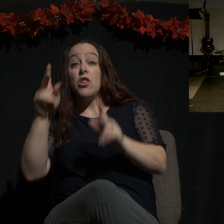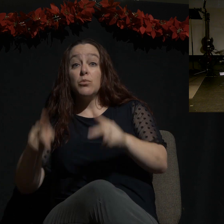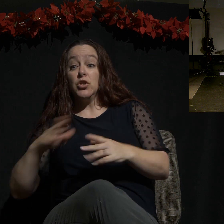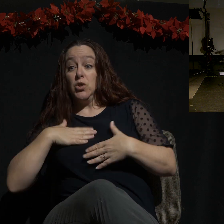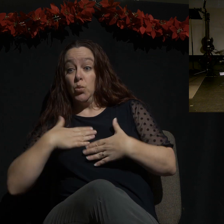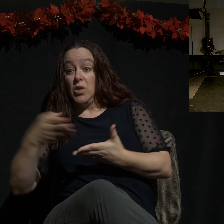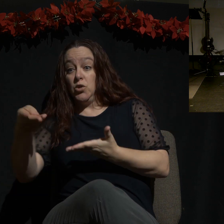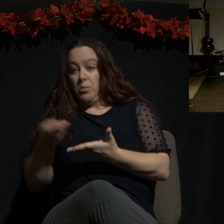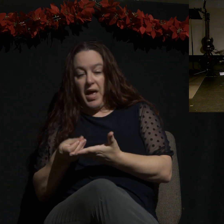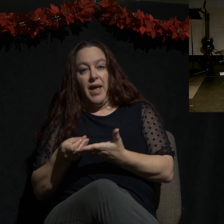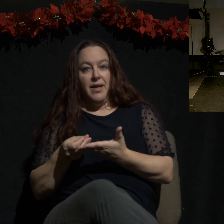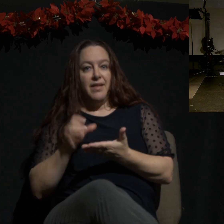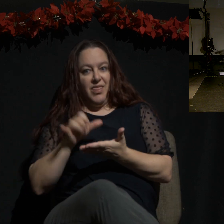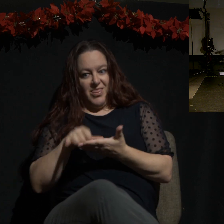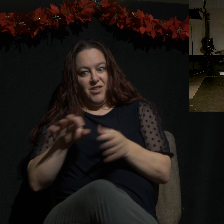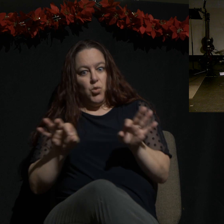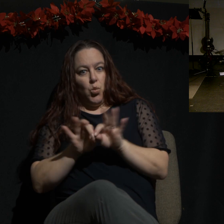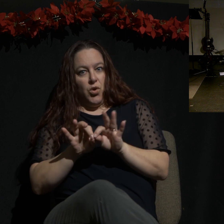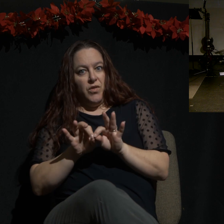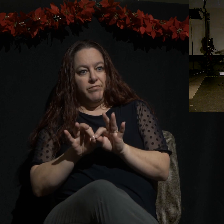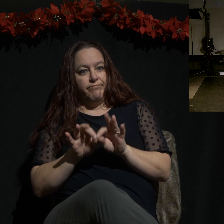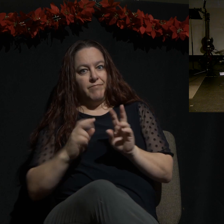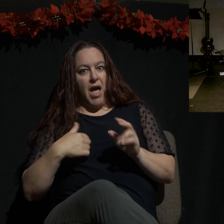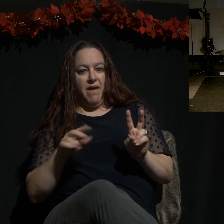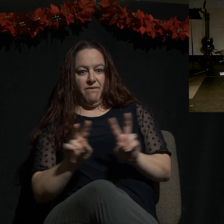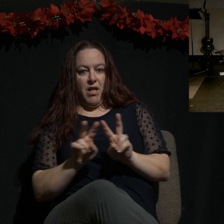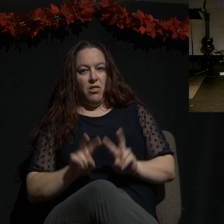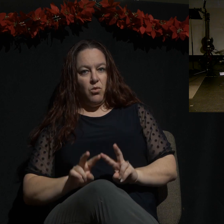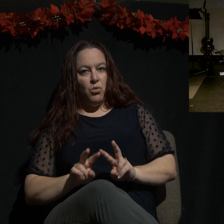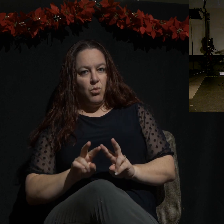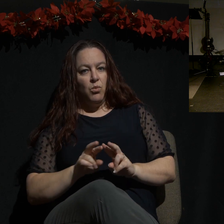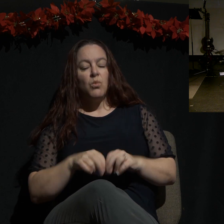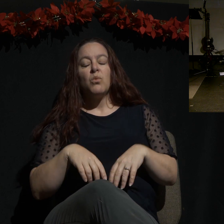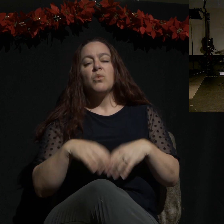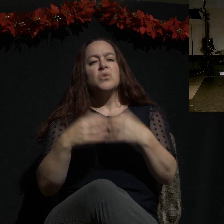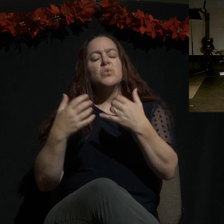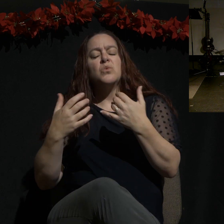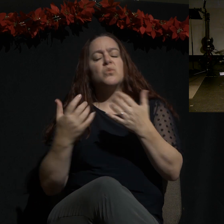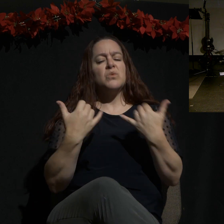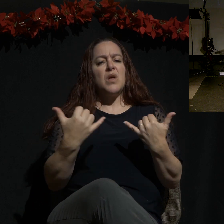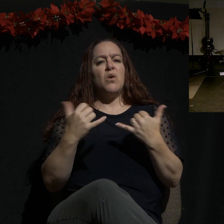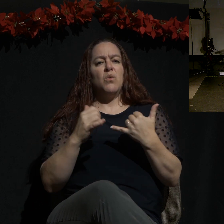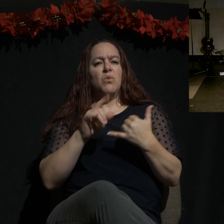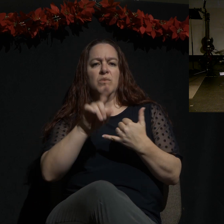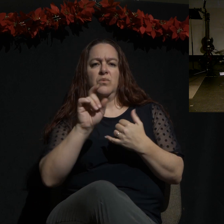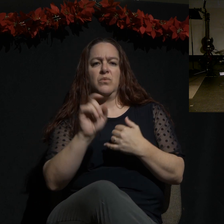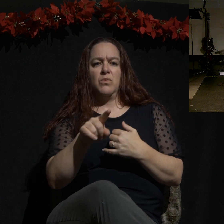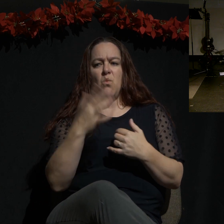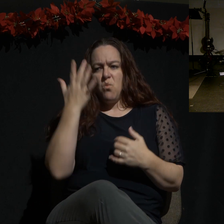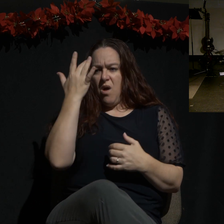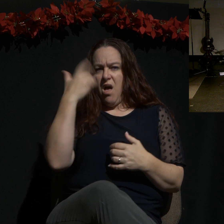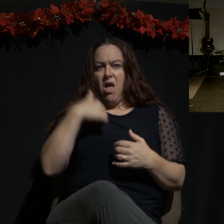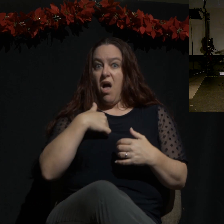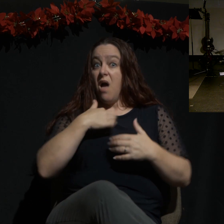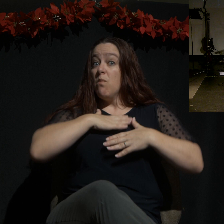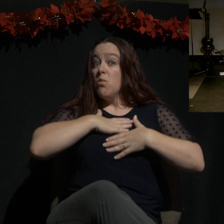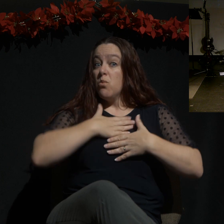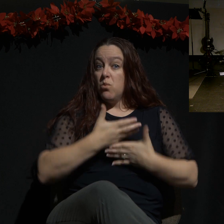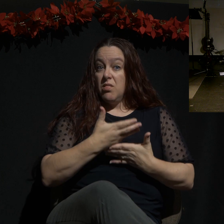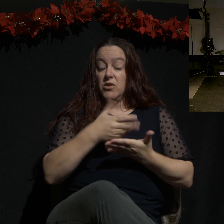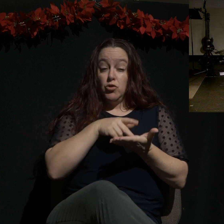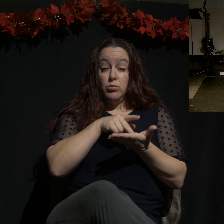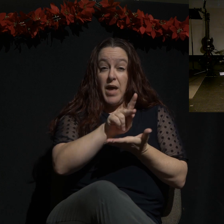pay for it." So my question then is, why was I willing to